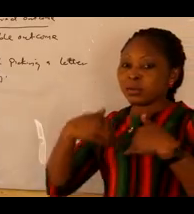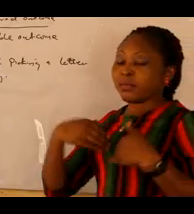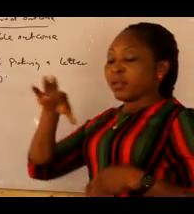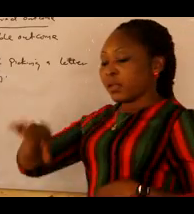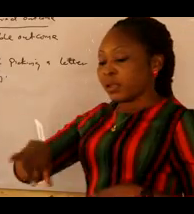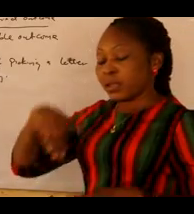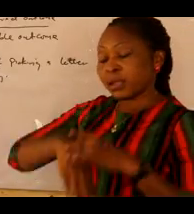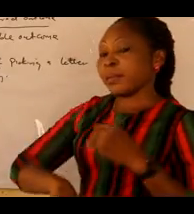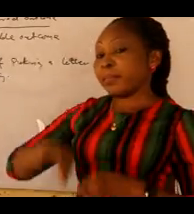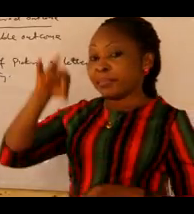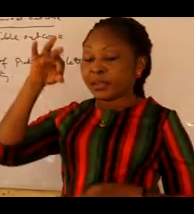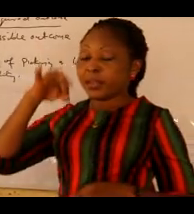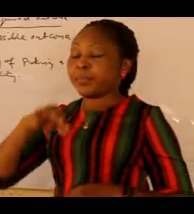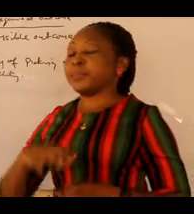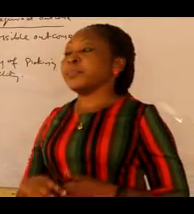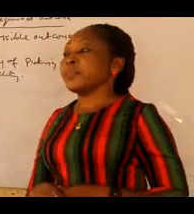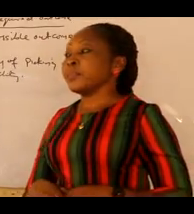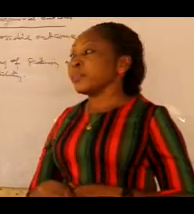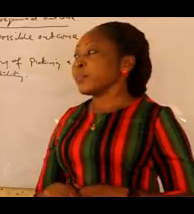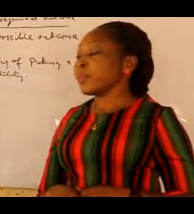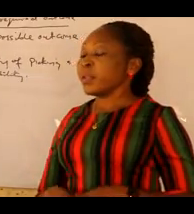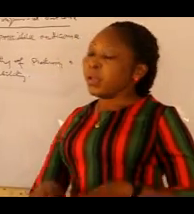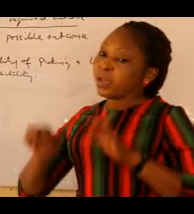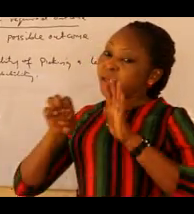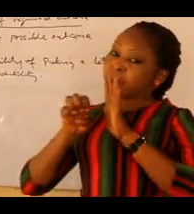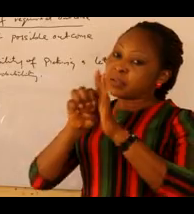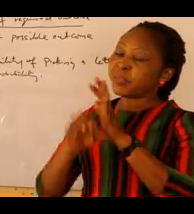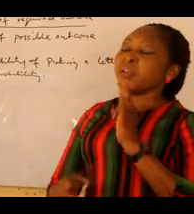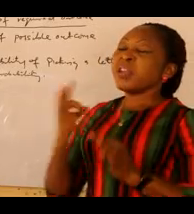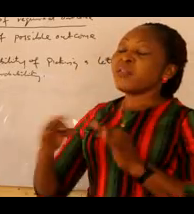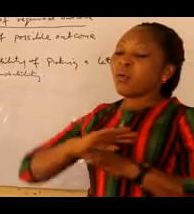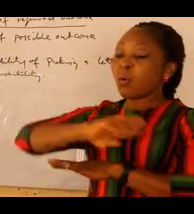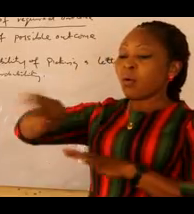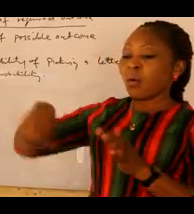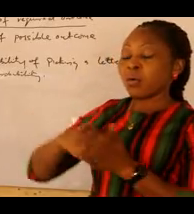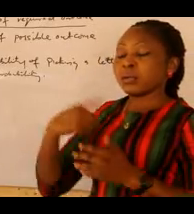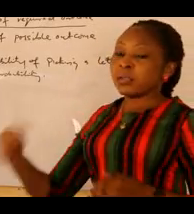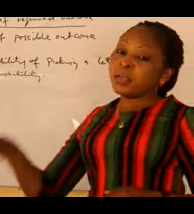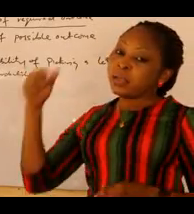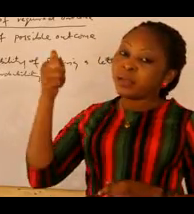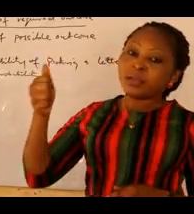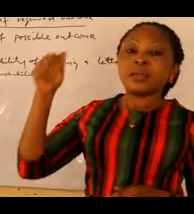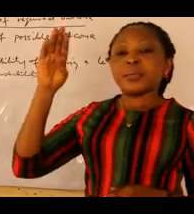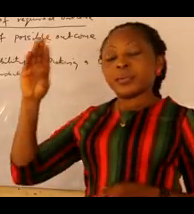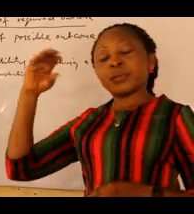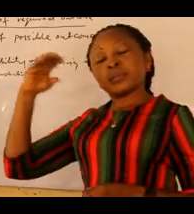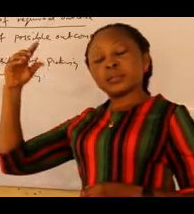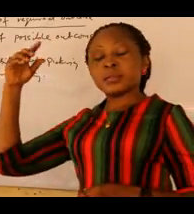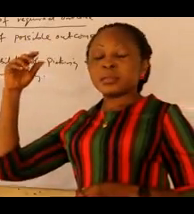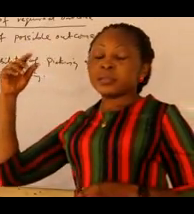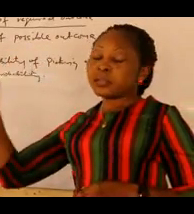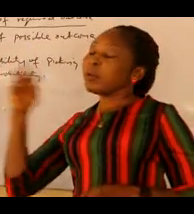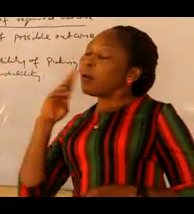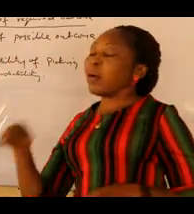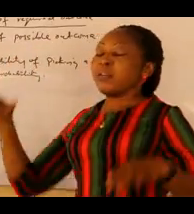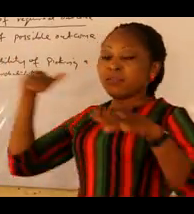the word probability, all the letters are involved there. So how do you answer